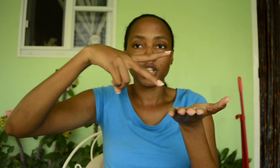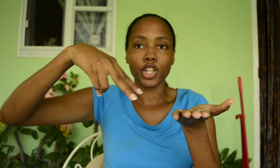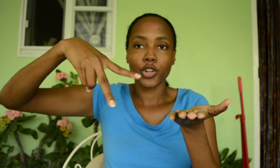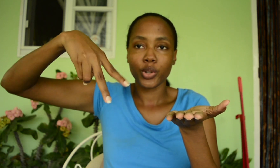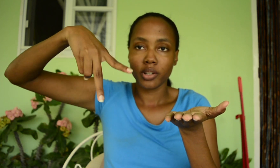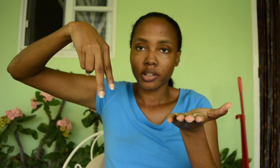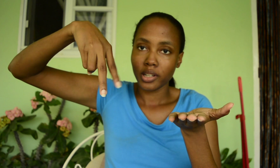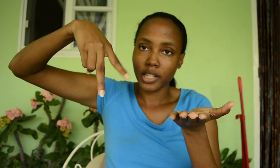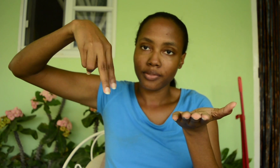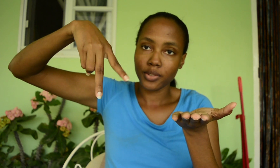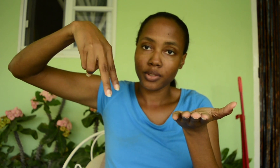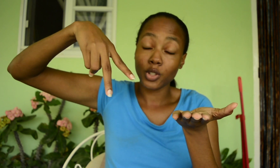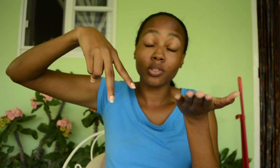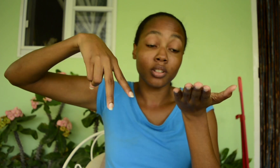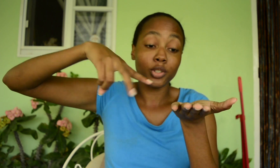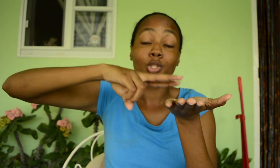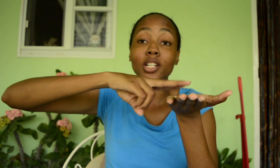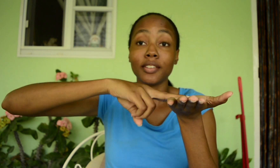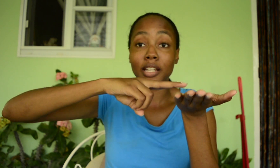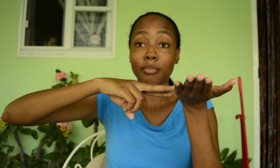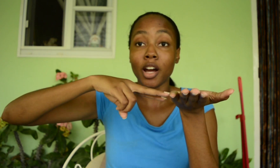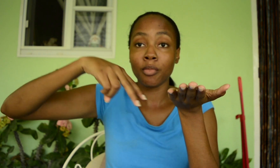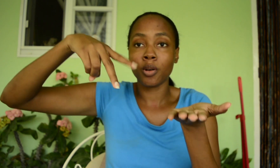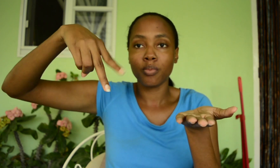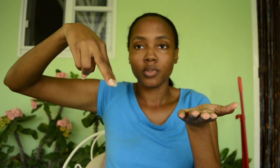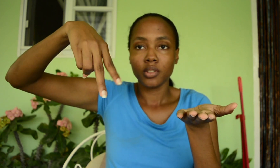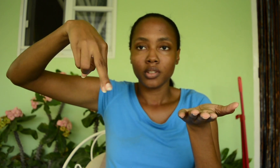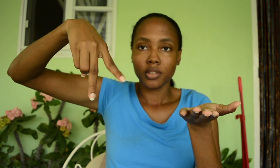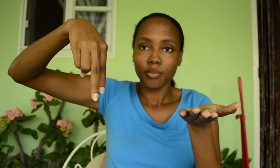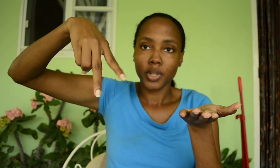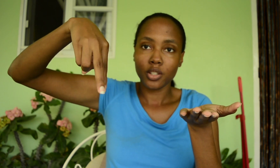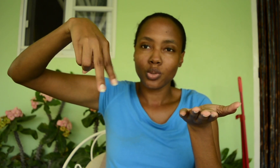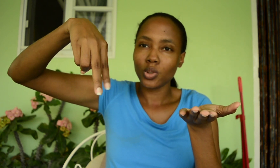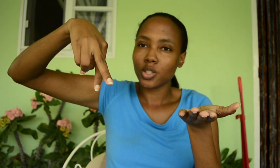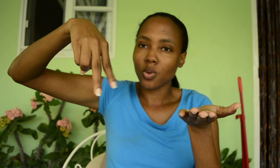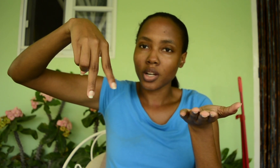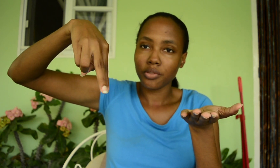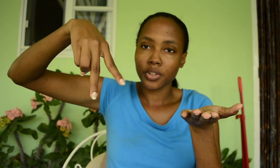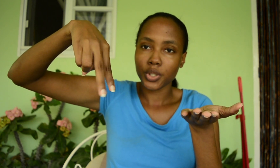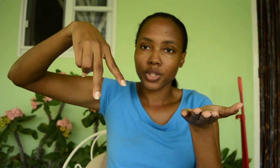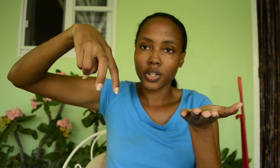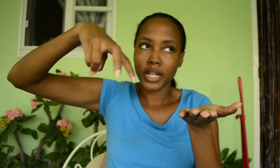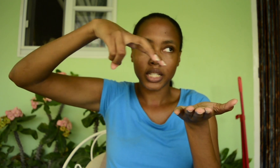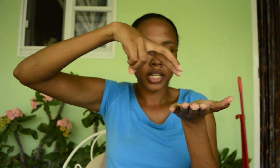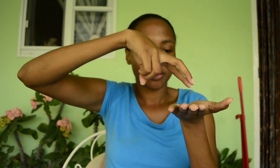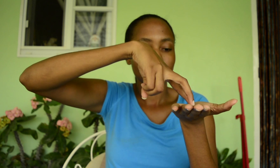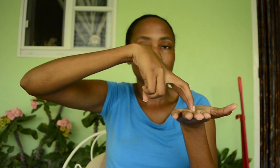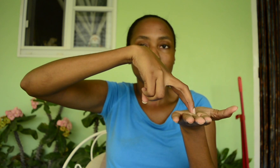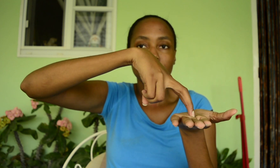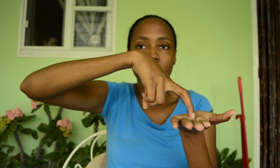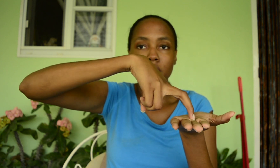Make your use your left hand, palm up. Make 2 little walking fingers with your right hand. Put it here.